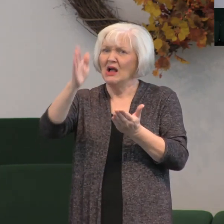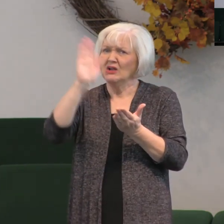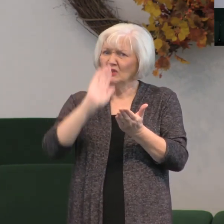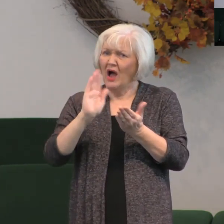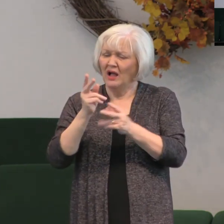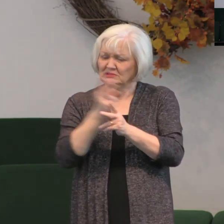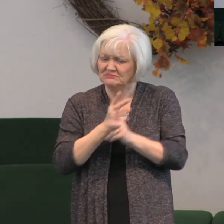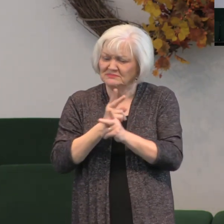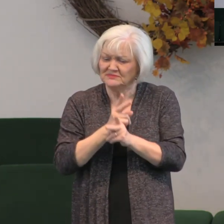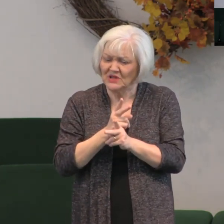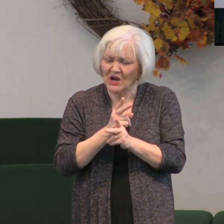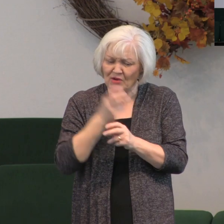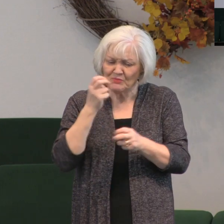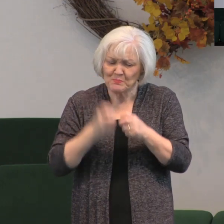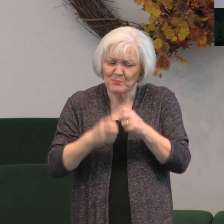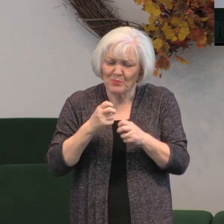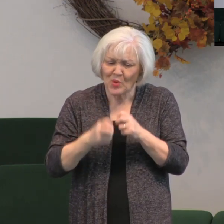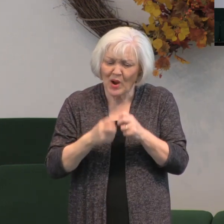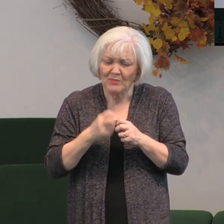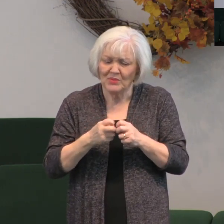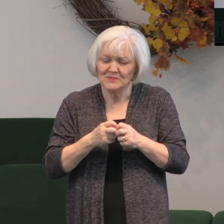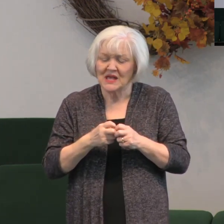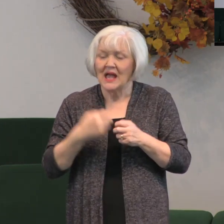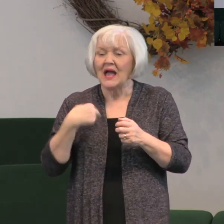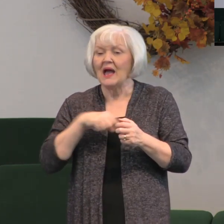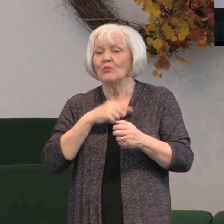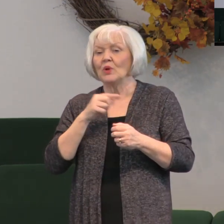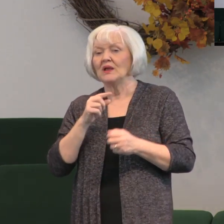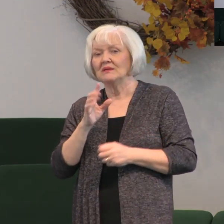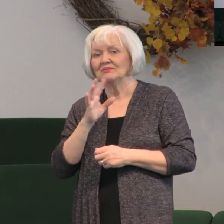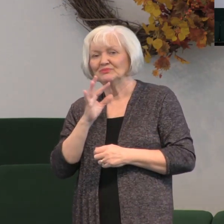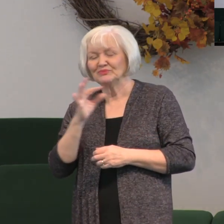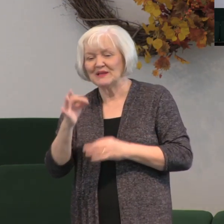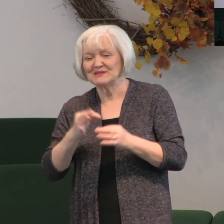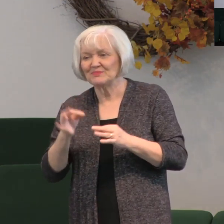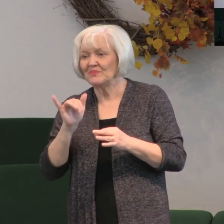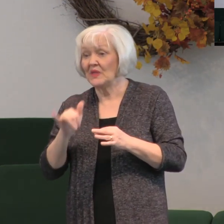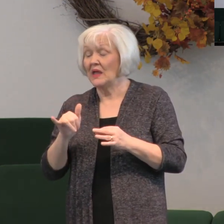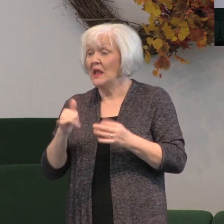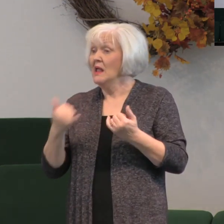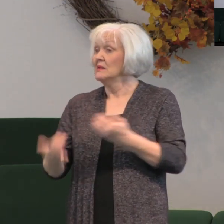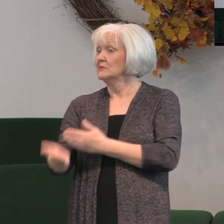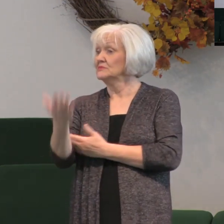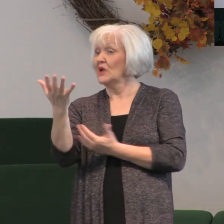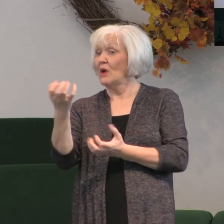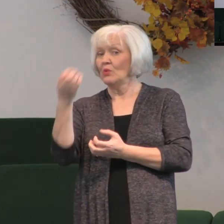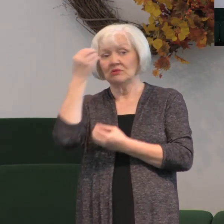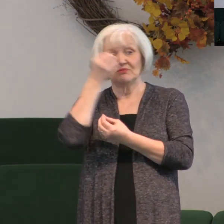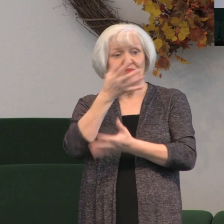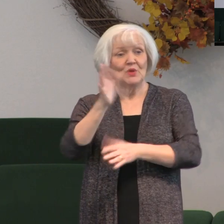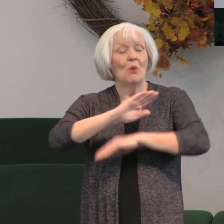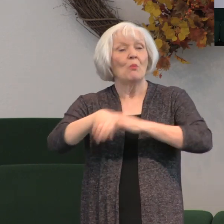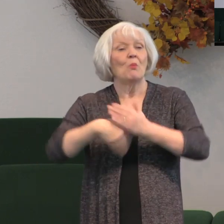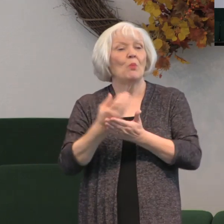problems that we're facing and by speaking it I want to say this morning we all need to learn